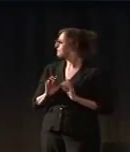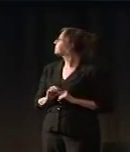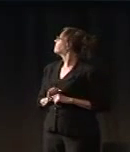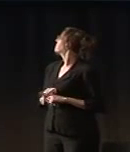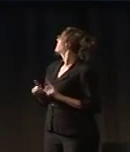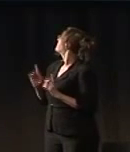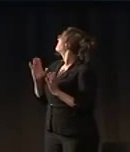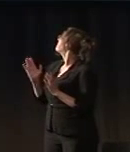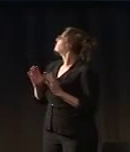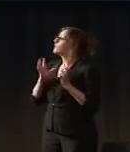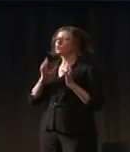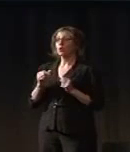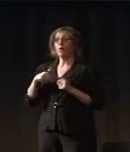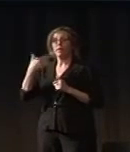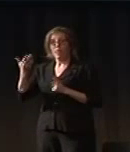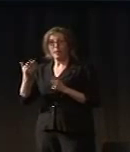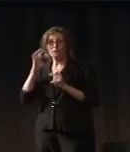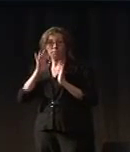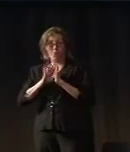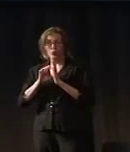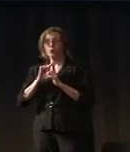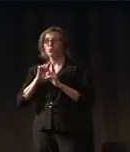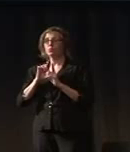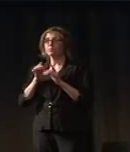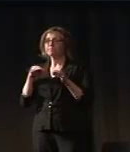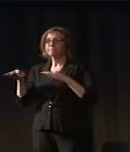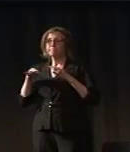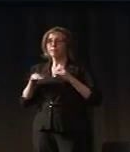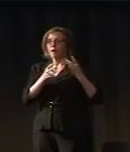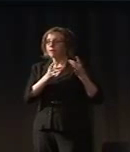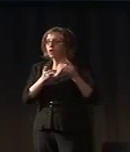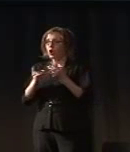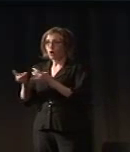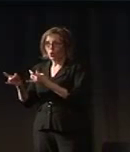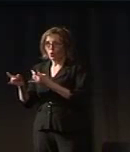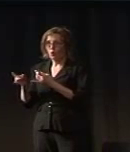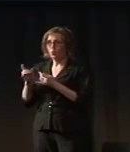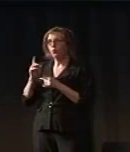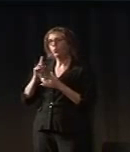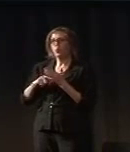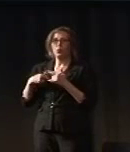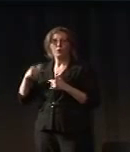of people and ideas, but very particularly to what we would come to call inscriptions.